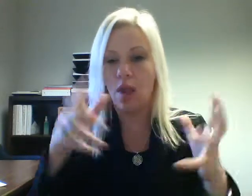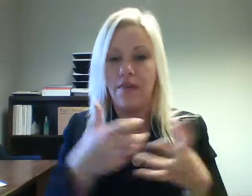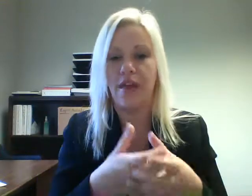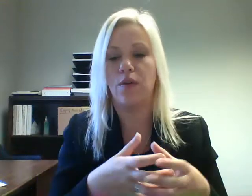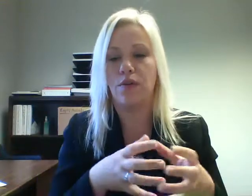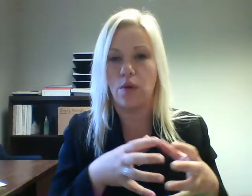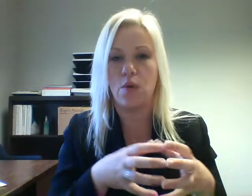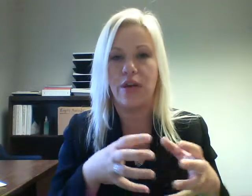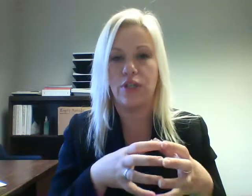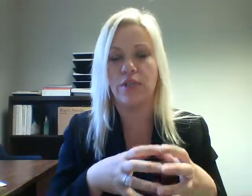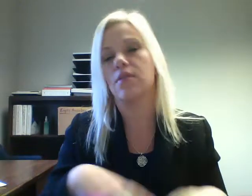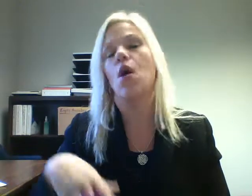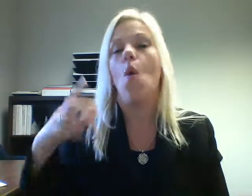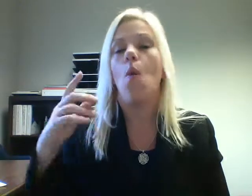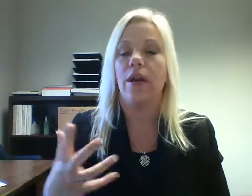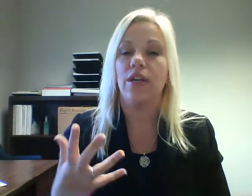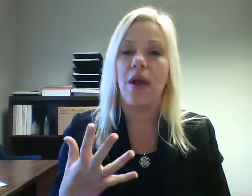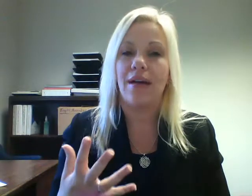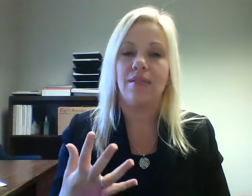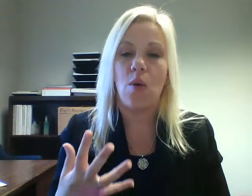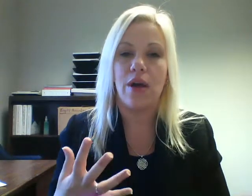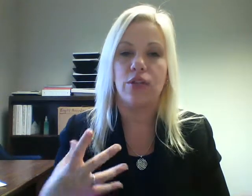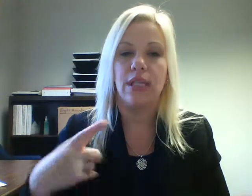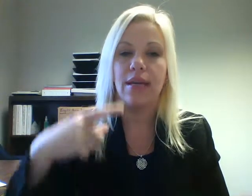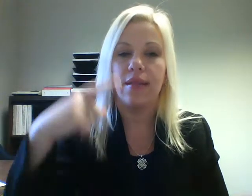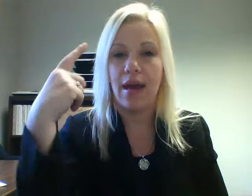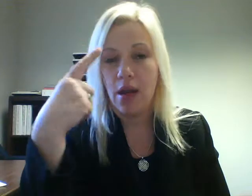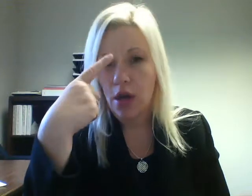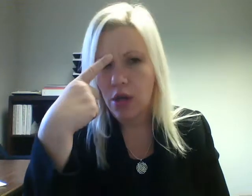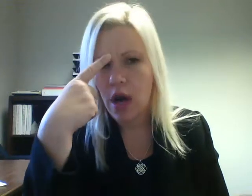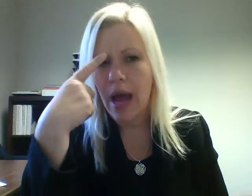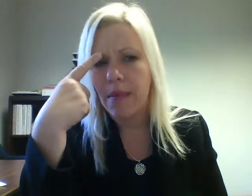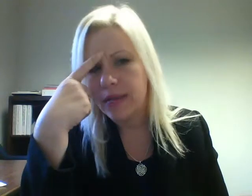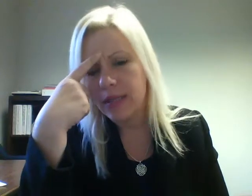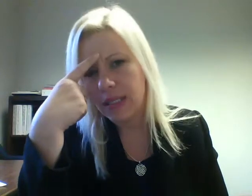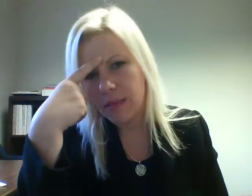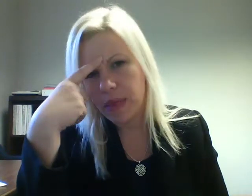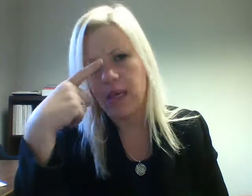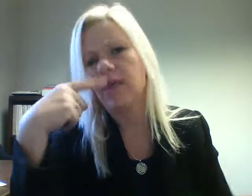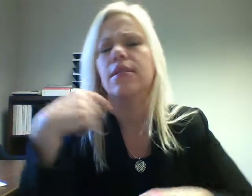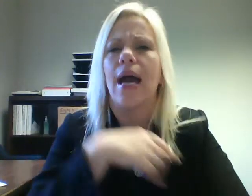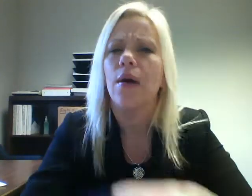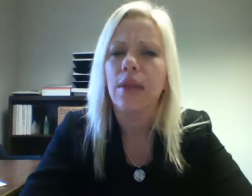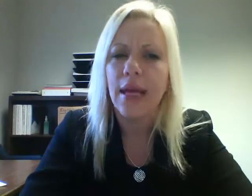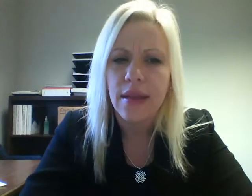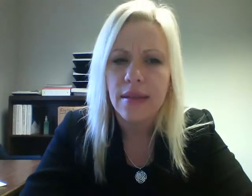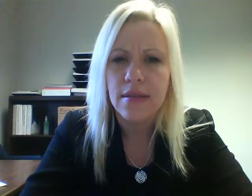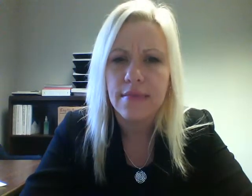of those questions. When you ask a question like that, your eyebrows need to be down like this.